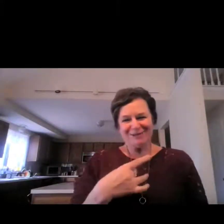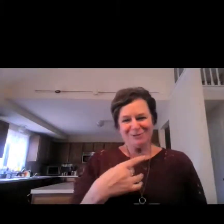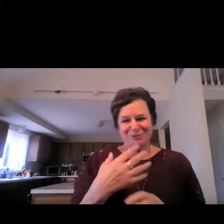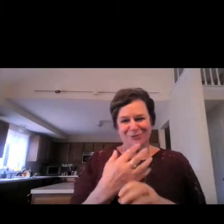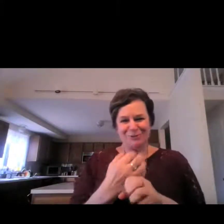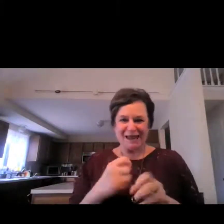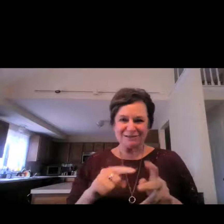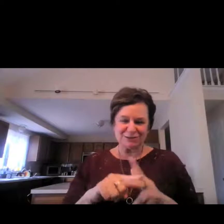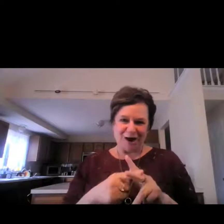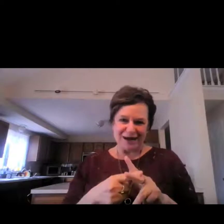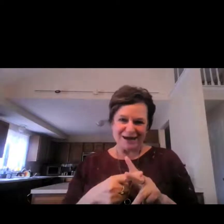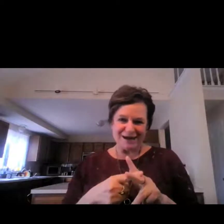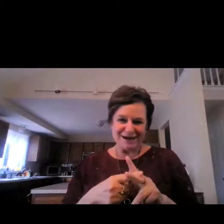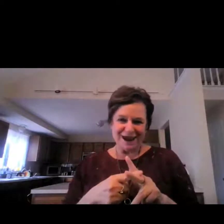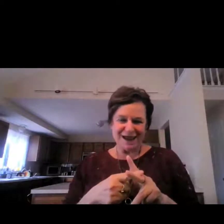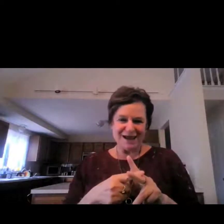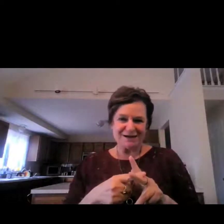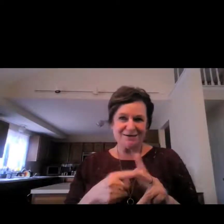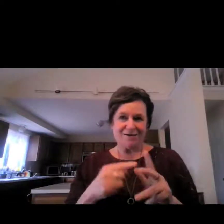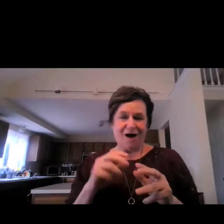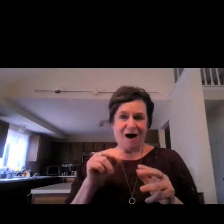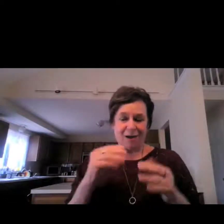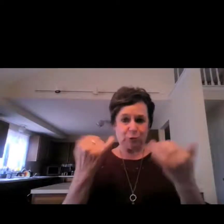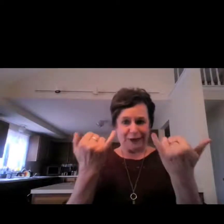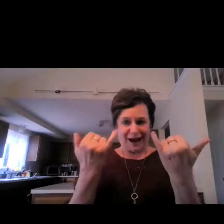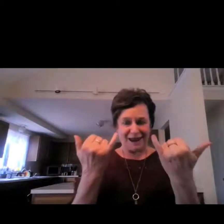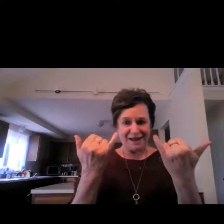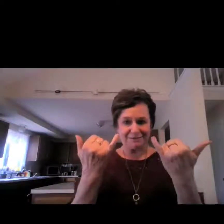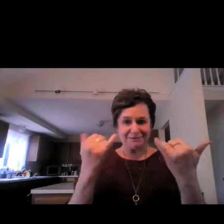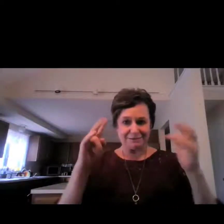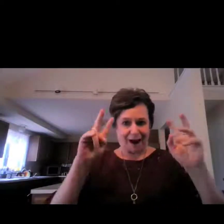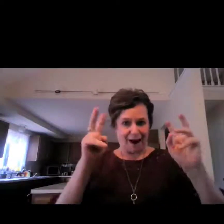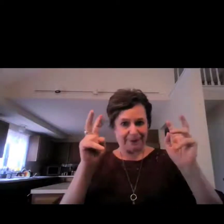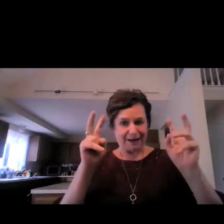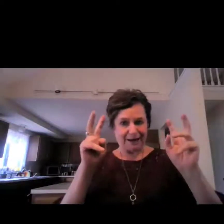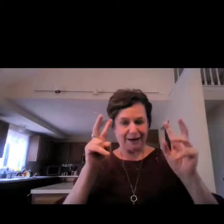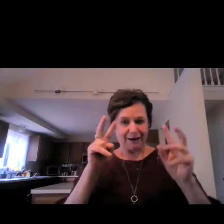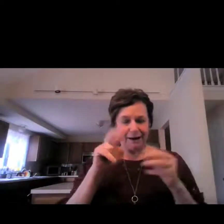Okay, good afternoon, everybody. I'd like to go ahead and get started.